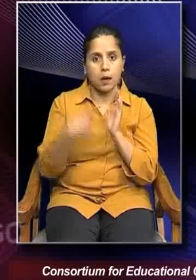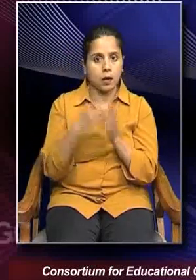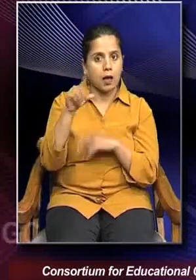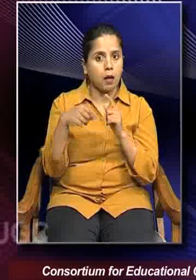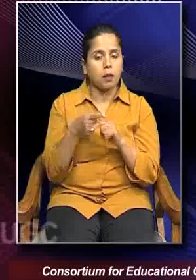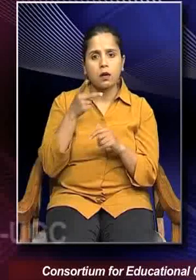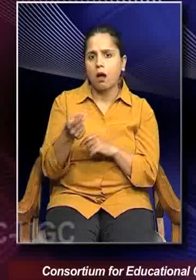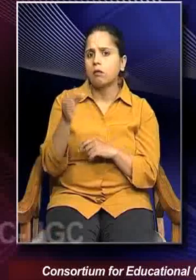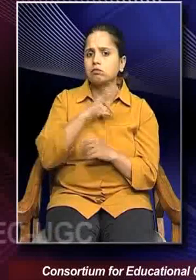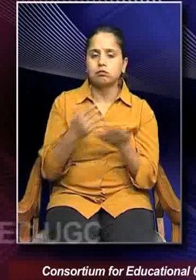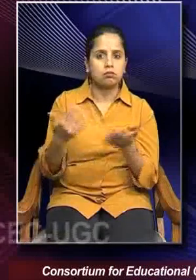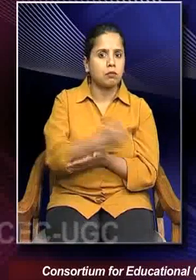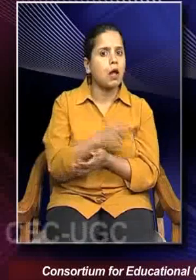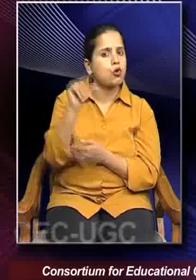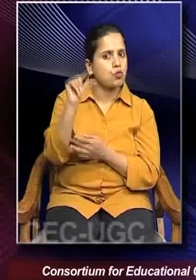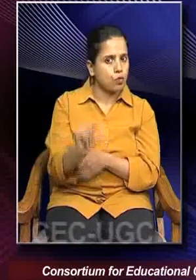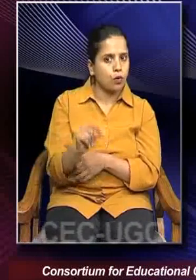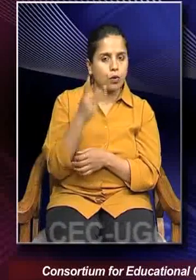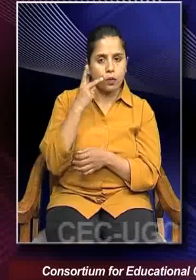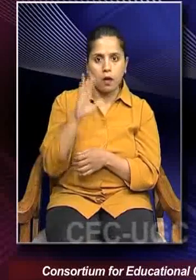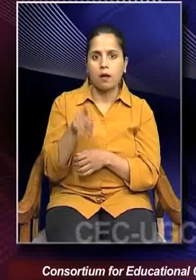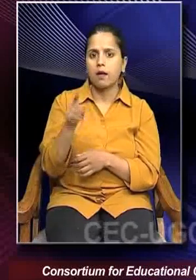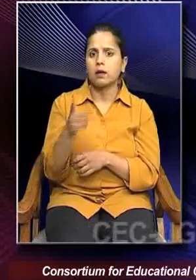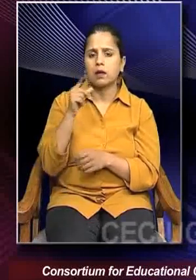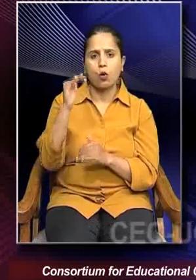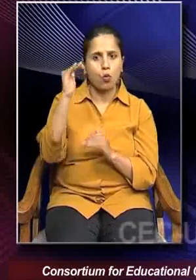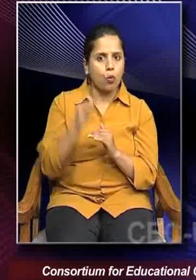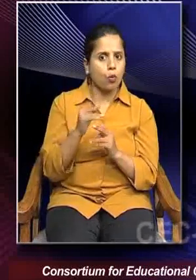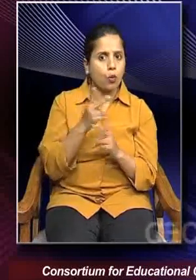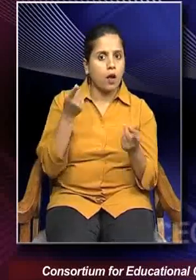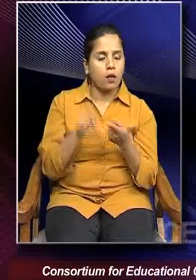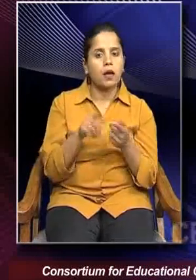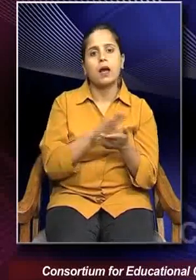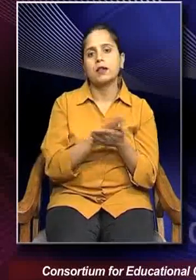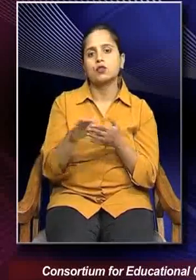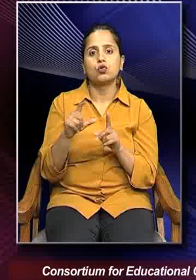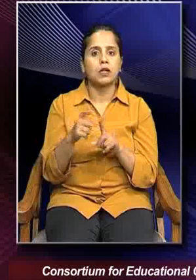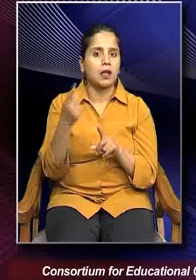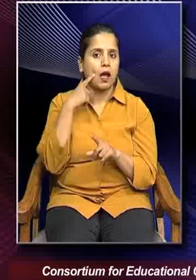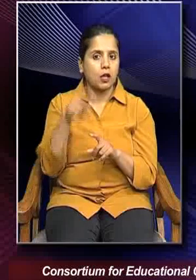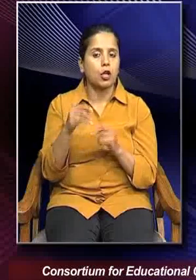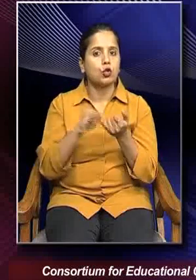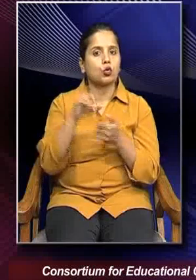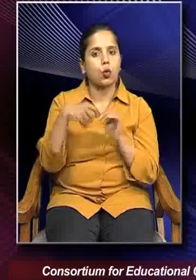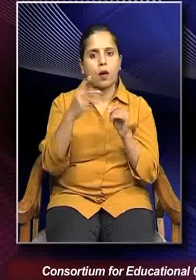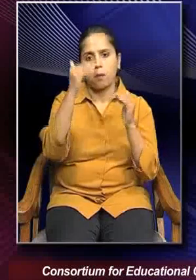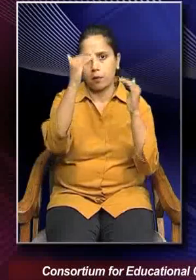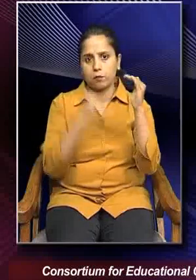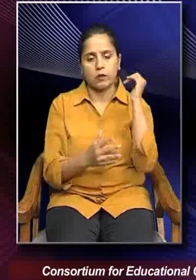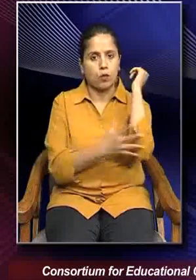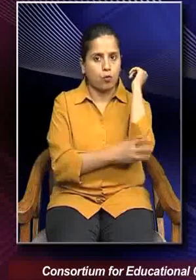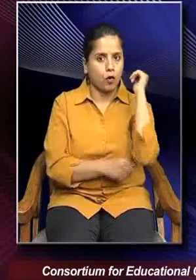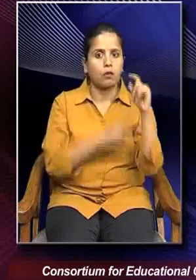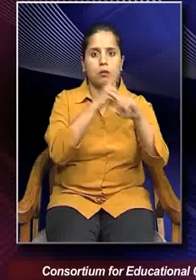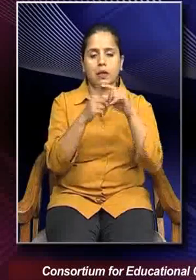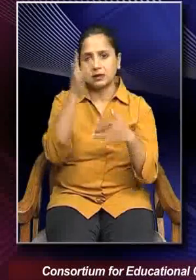low, they figure at the most lowest rung of the HDI score. Both poverty and